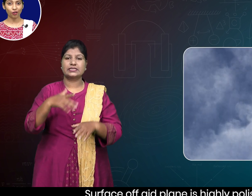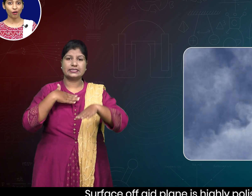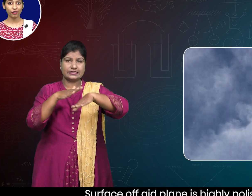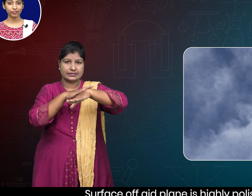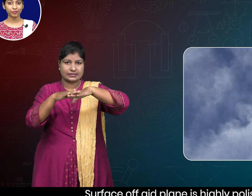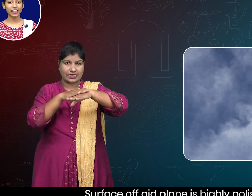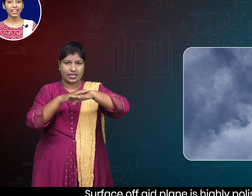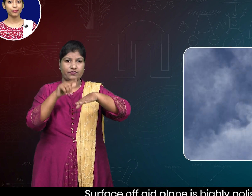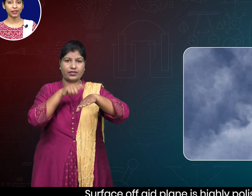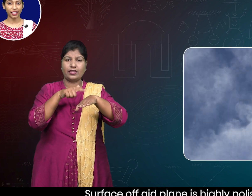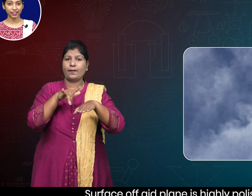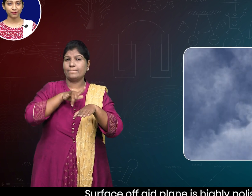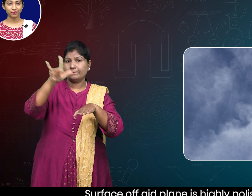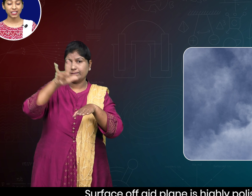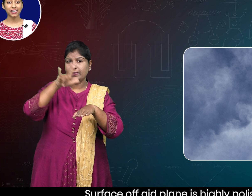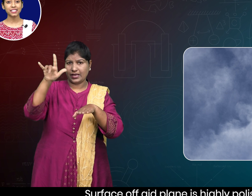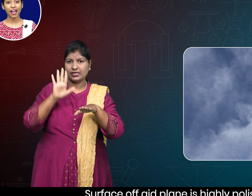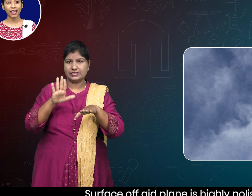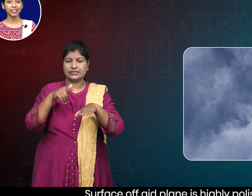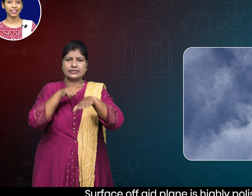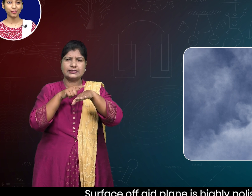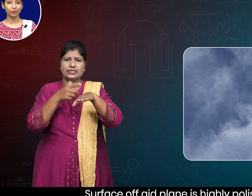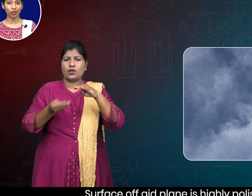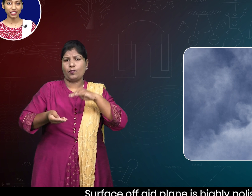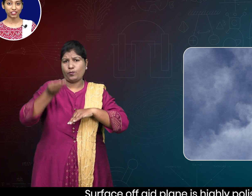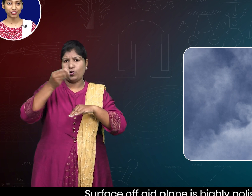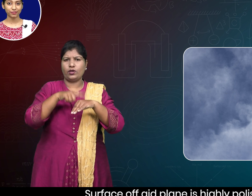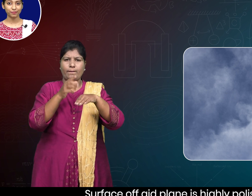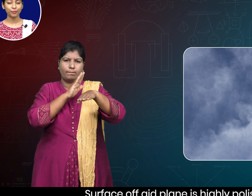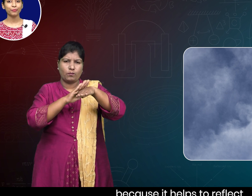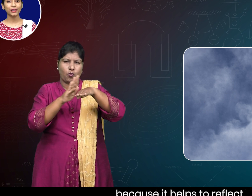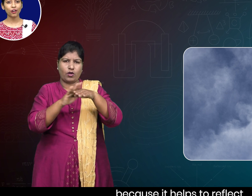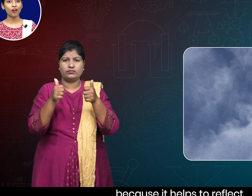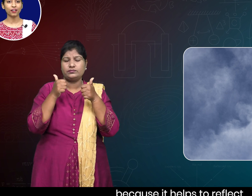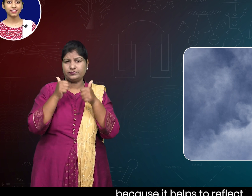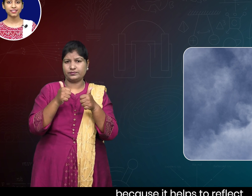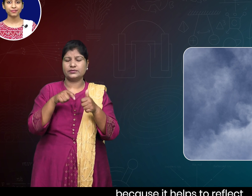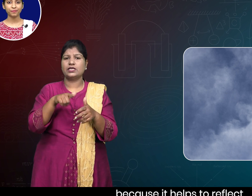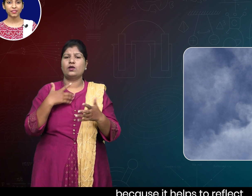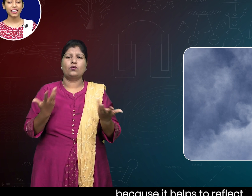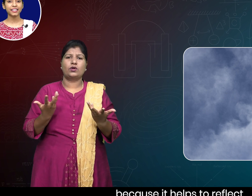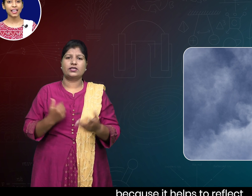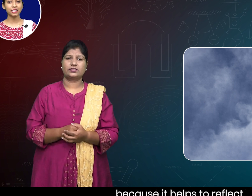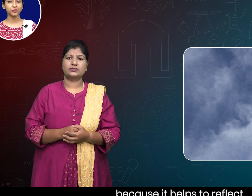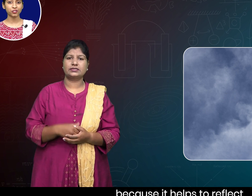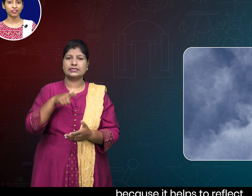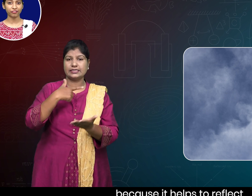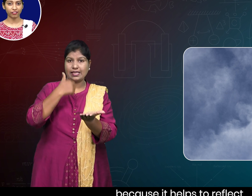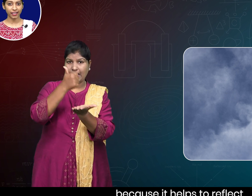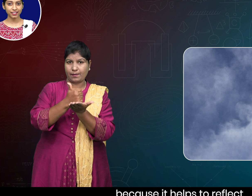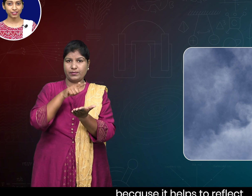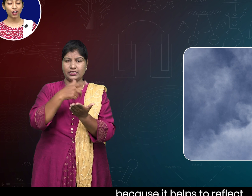Surface of airplane is highly polished because it helps